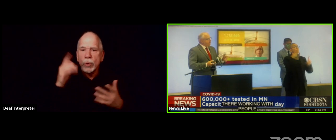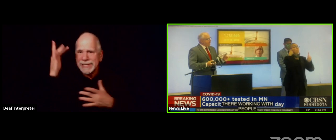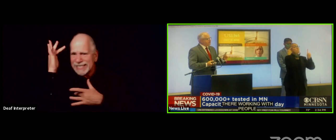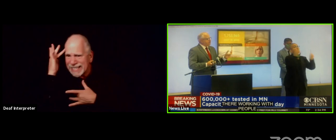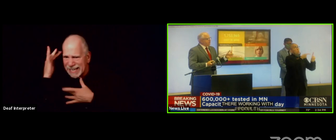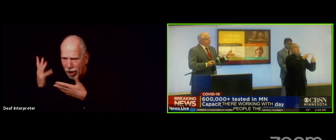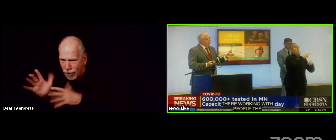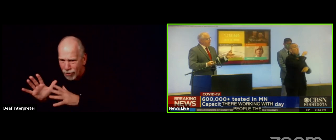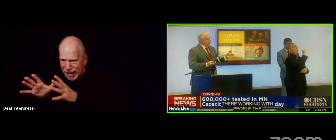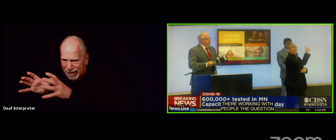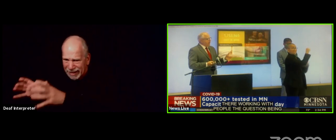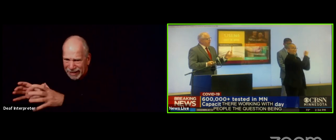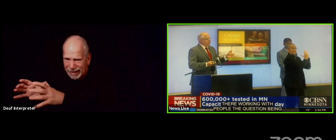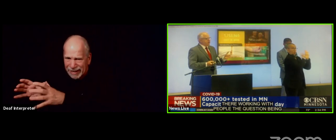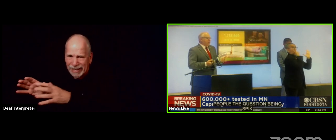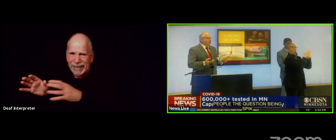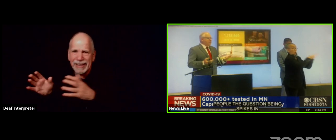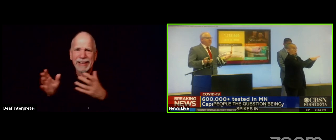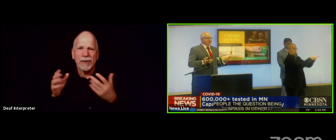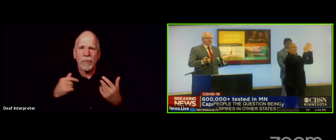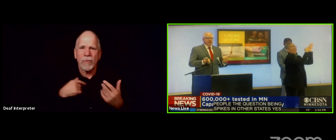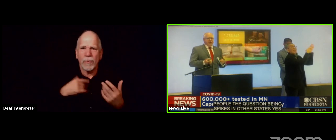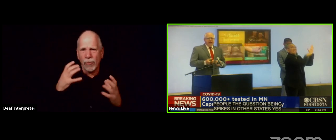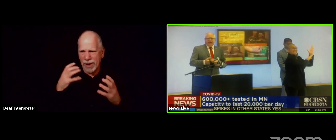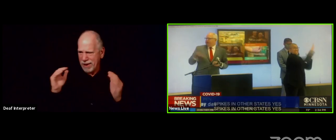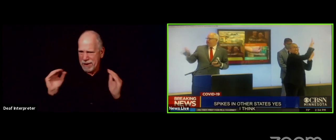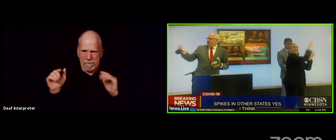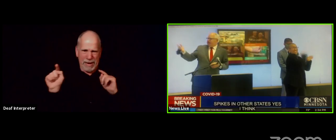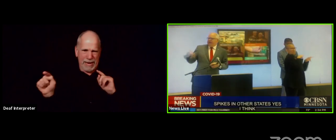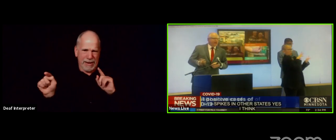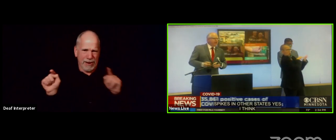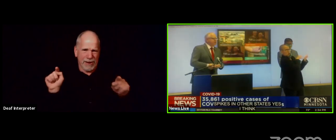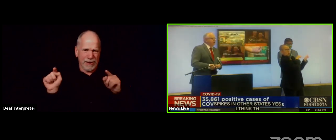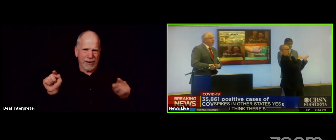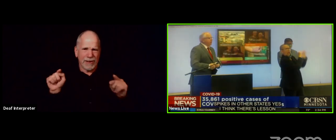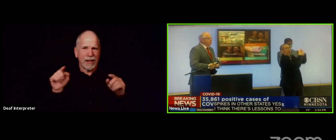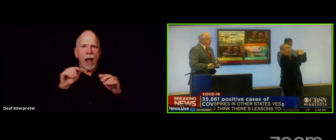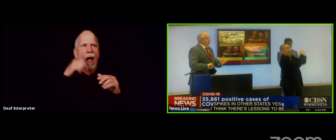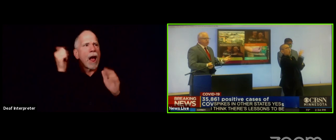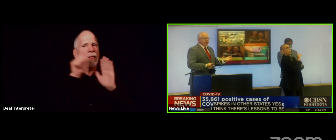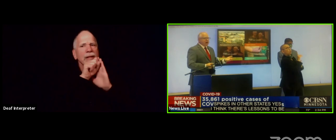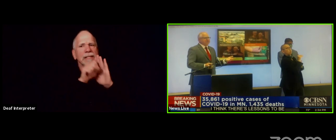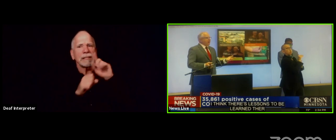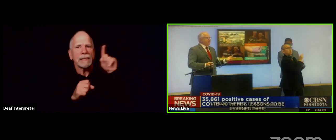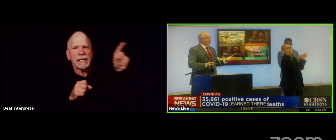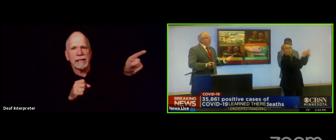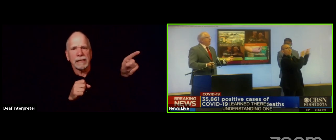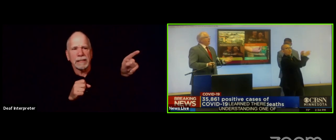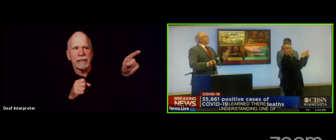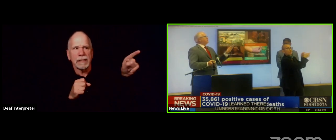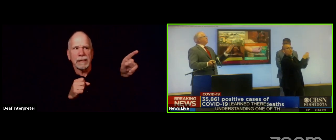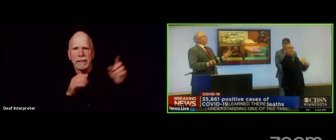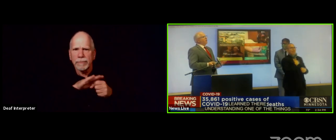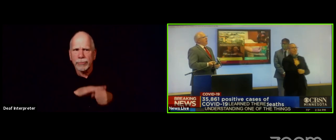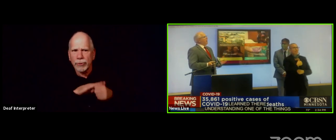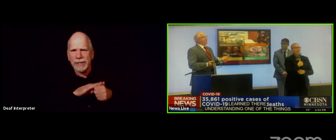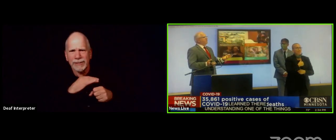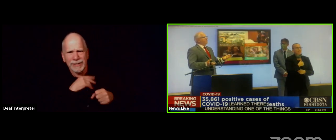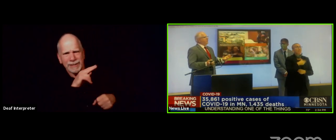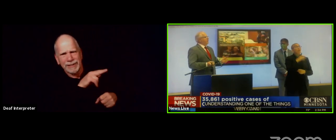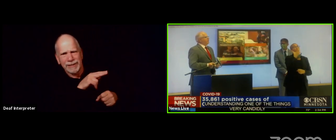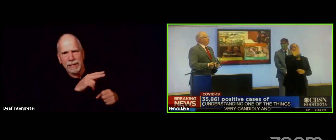there's lessons to be learned there. Understanding one of the things, just very candidly, and Jan might tell you this, bars are hotspots. And I think there's people saying,